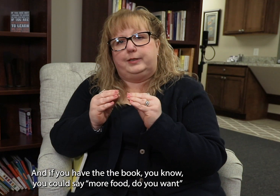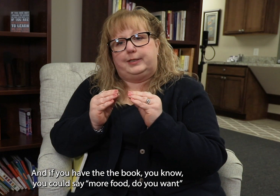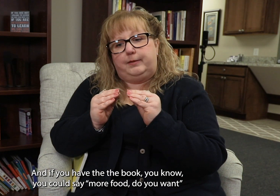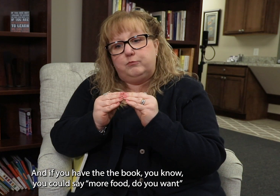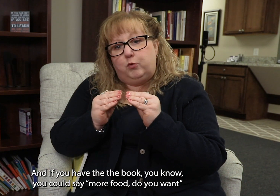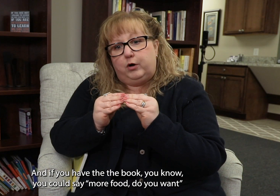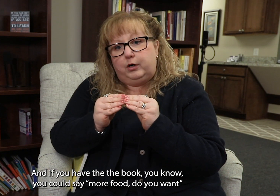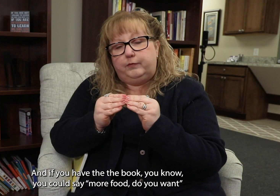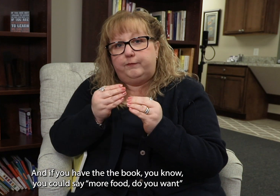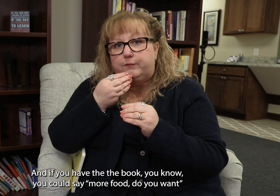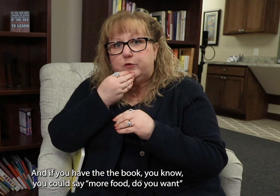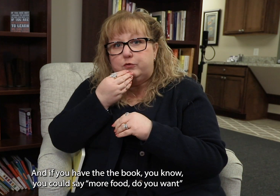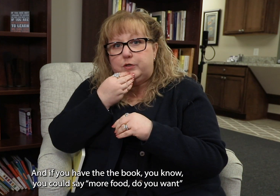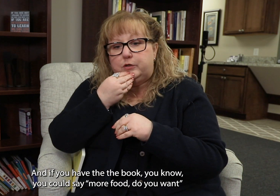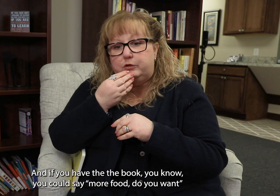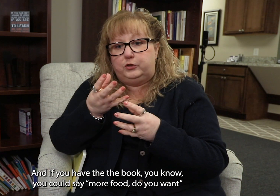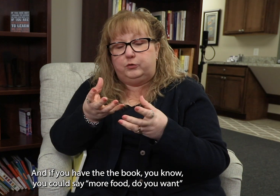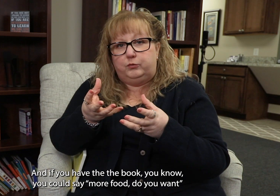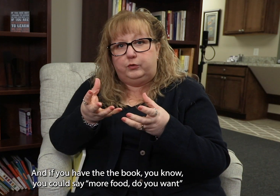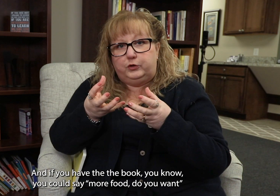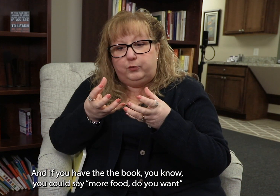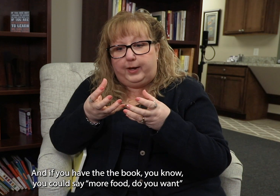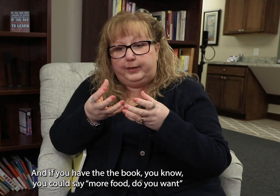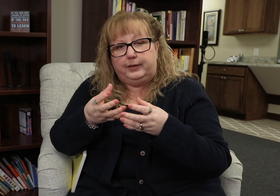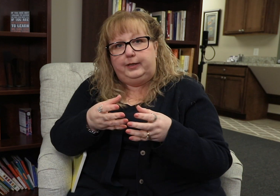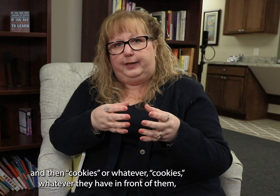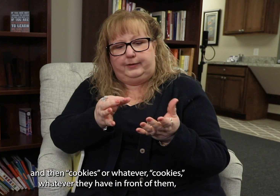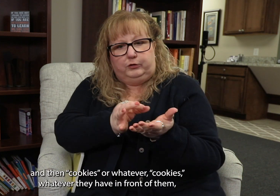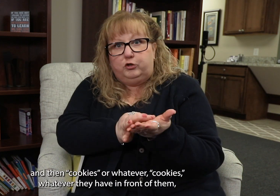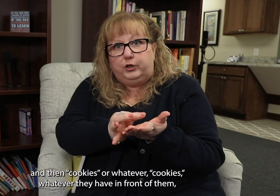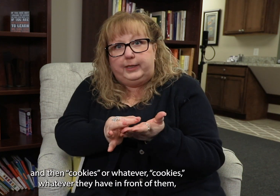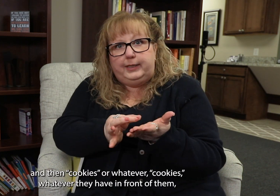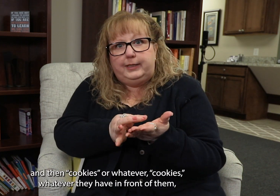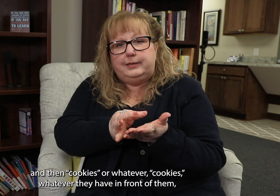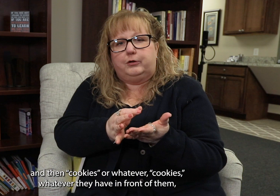say, more food, do you want, and then